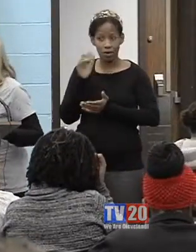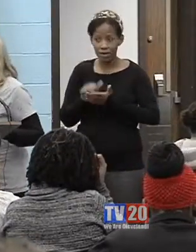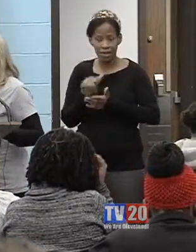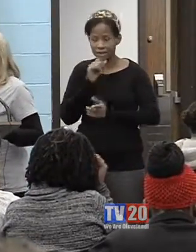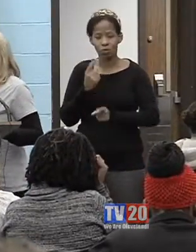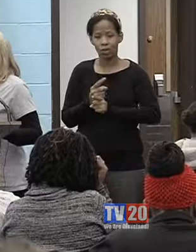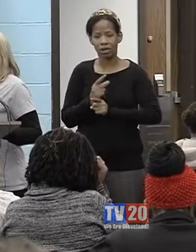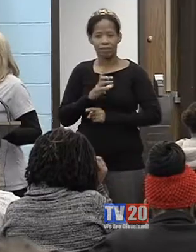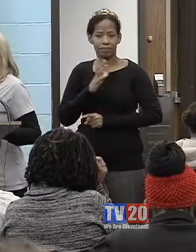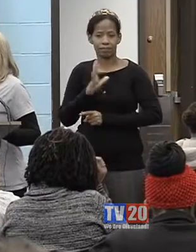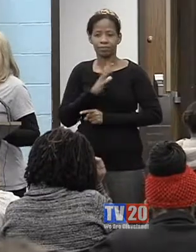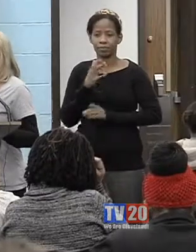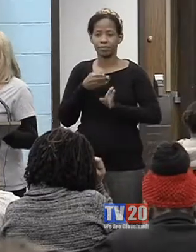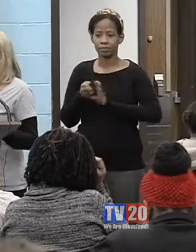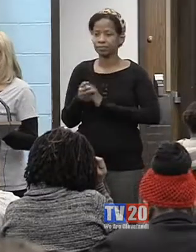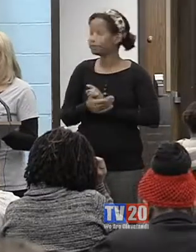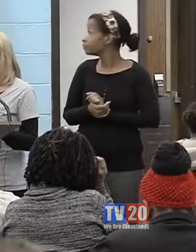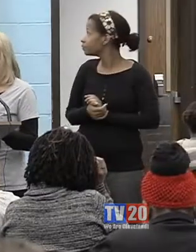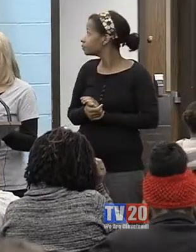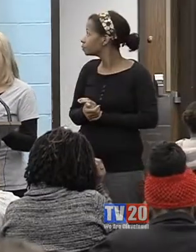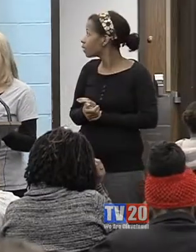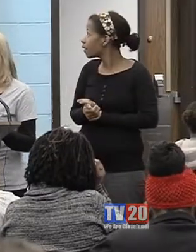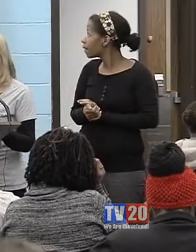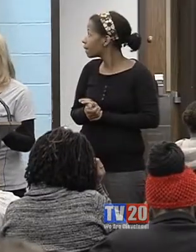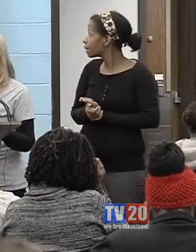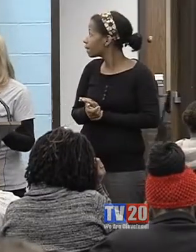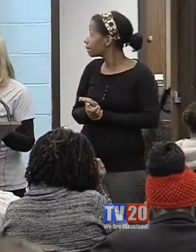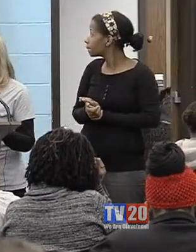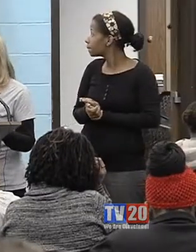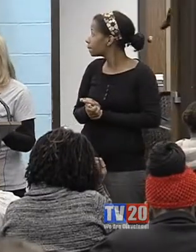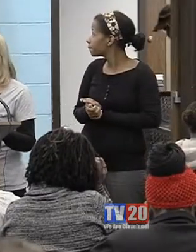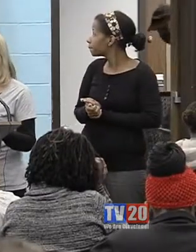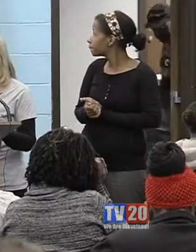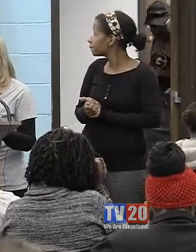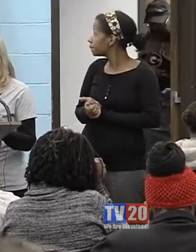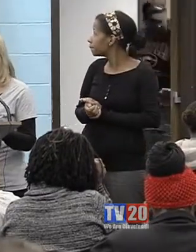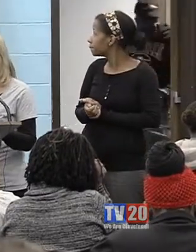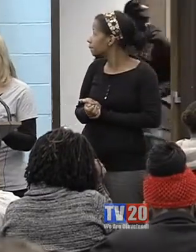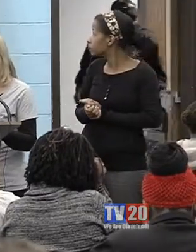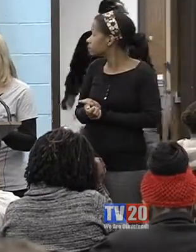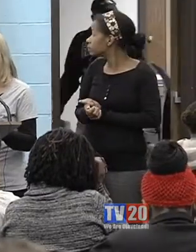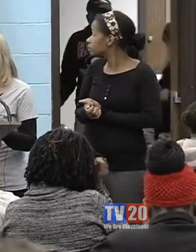So audio describe everything, but loud noises can be very